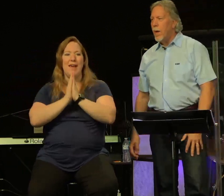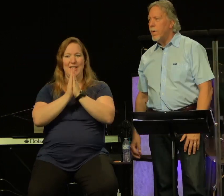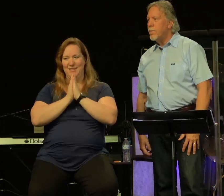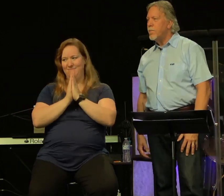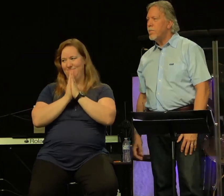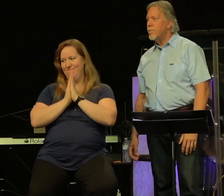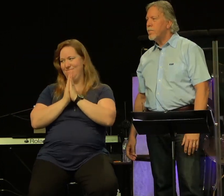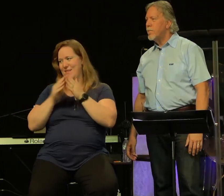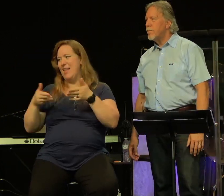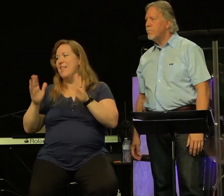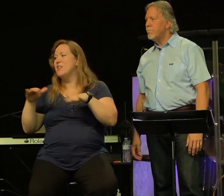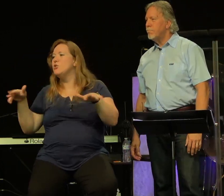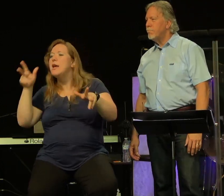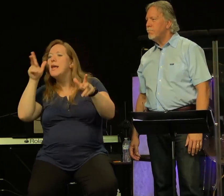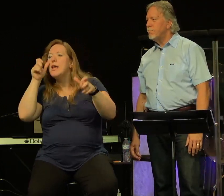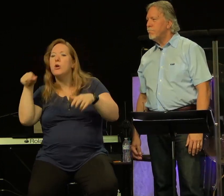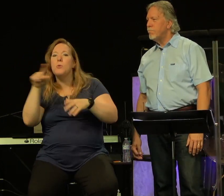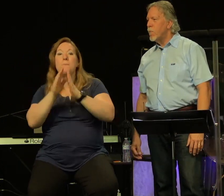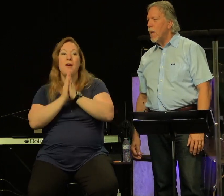pray.